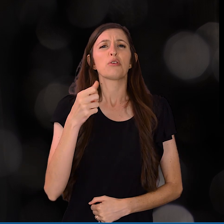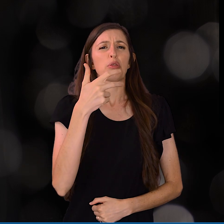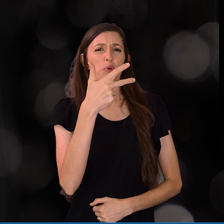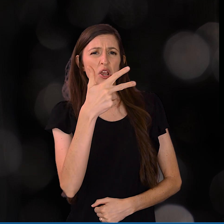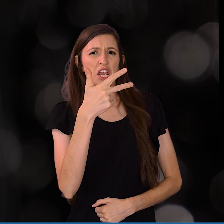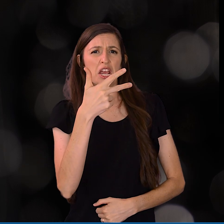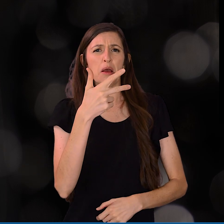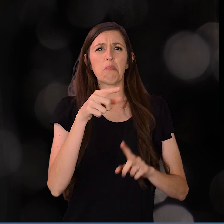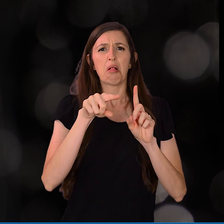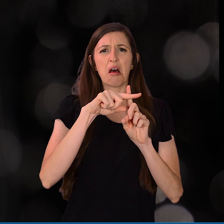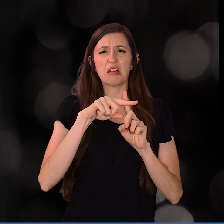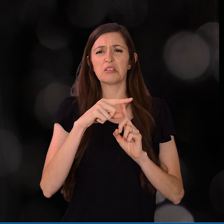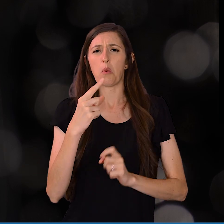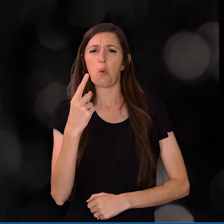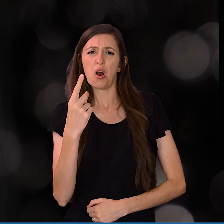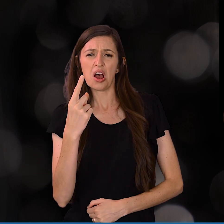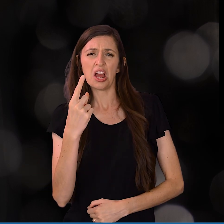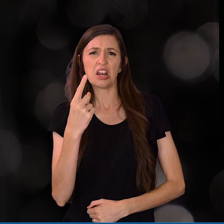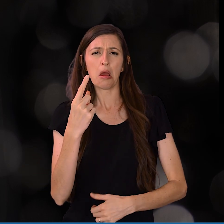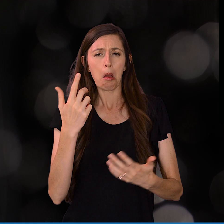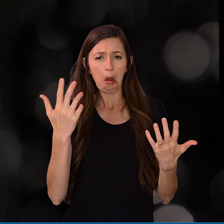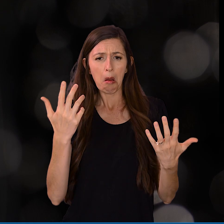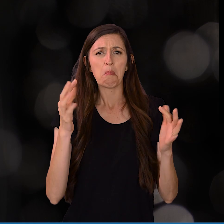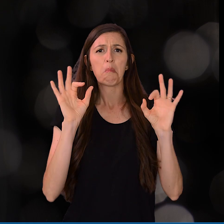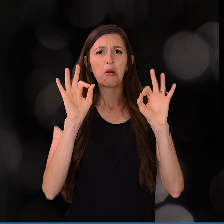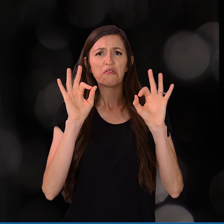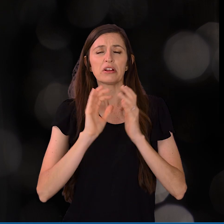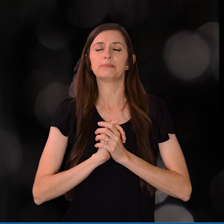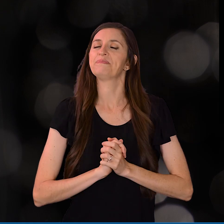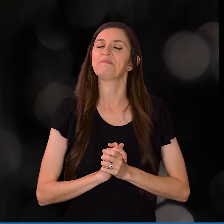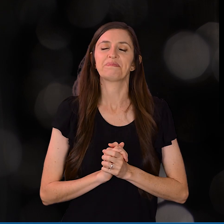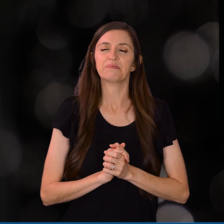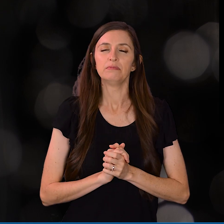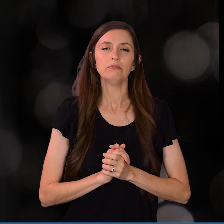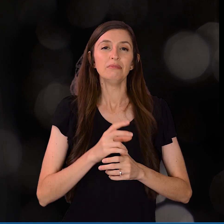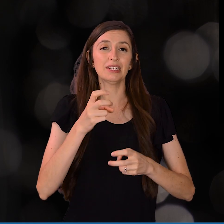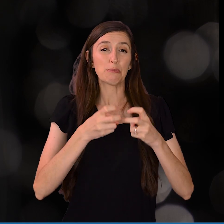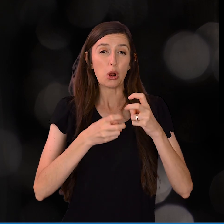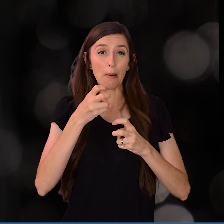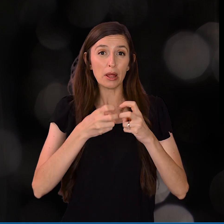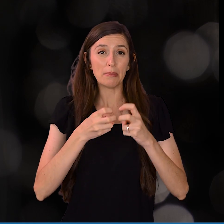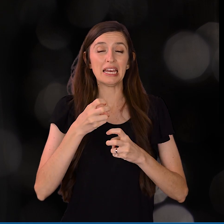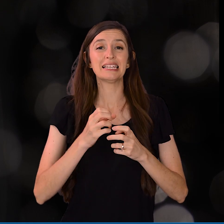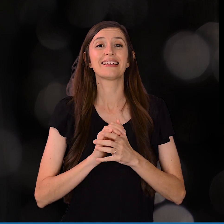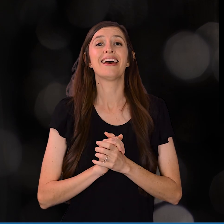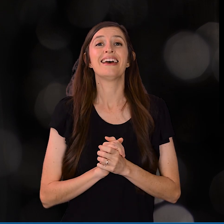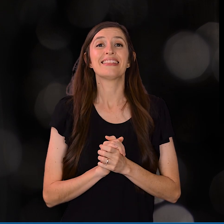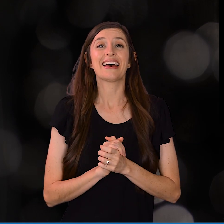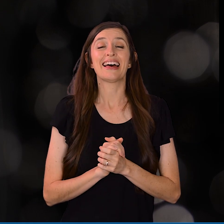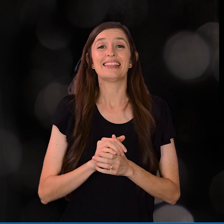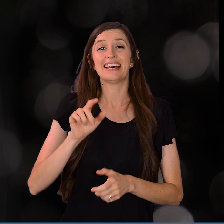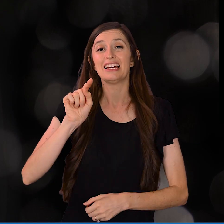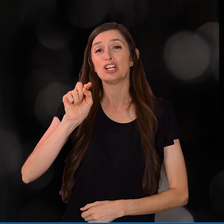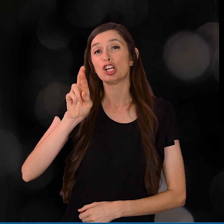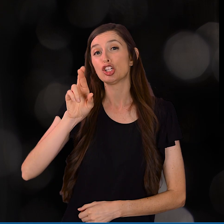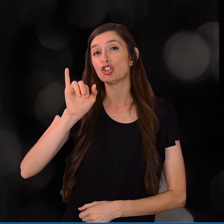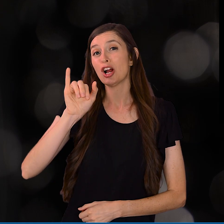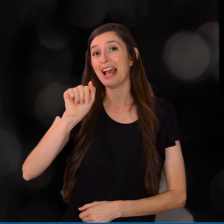necessary, one is necessary. Isn't that a great analogy of the Trinity? Well, the problem is this, that